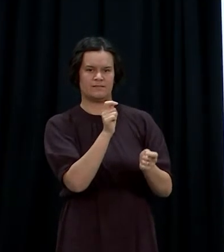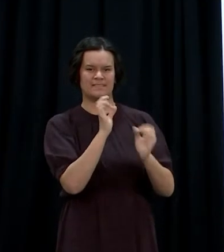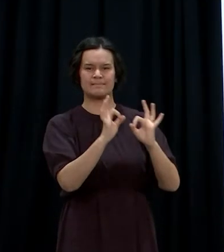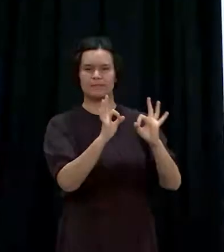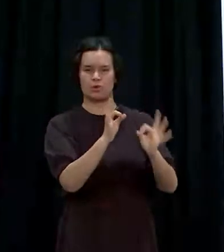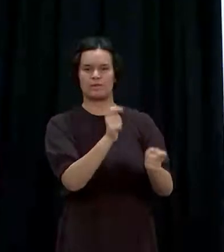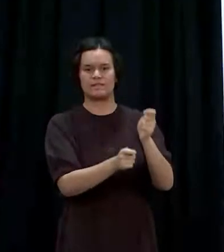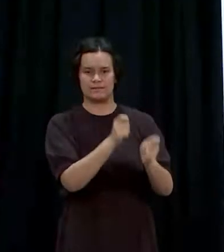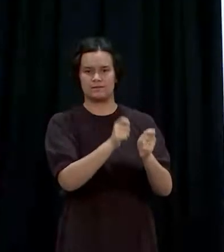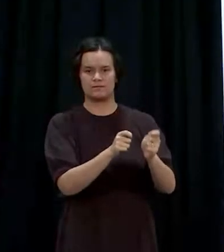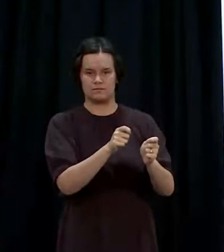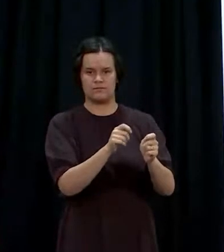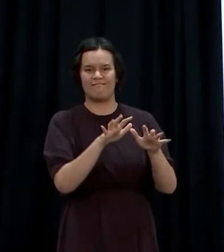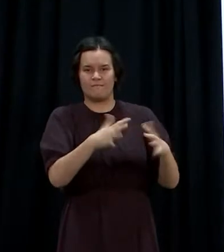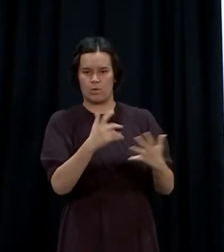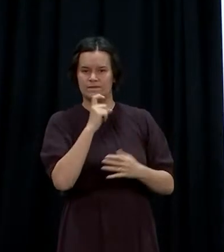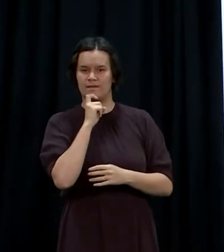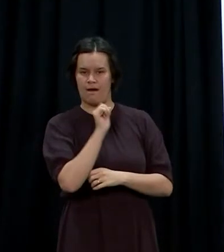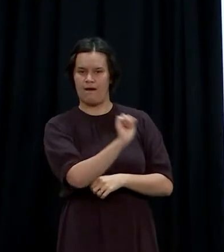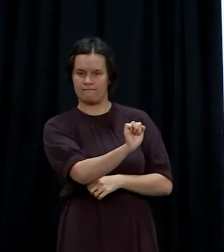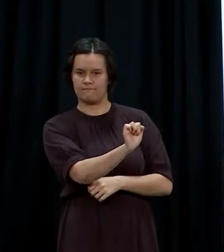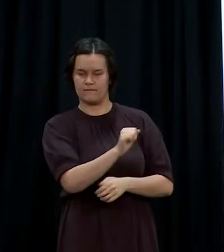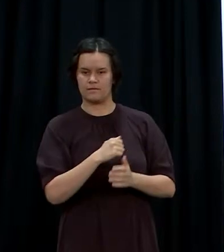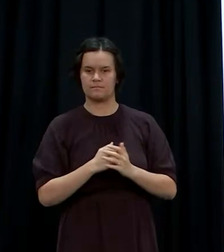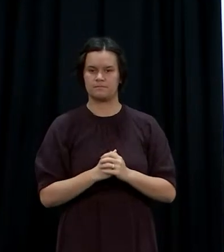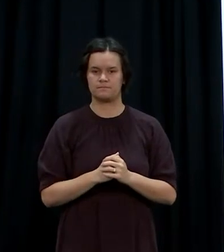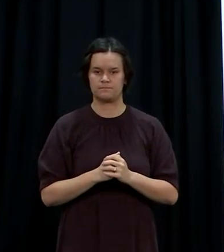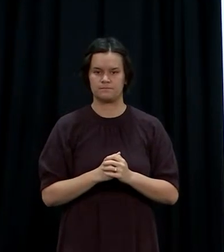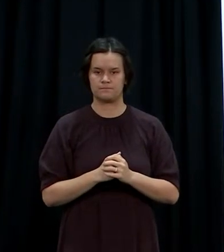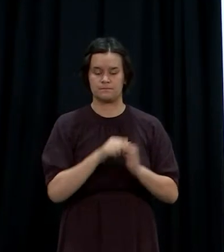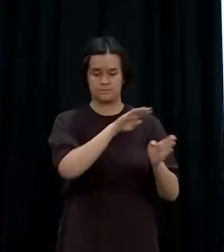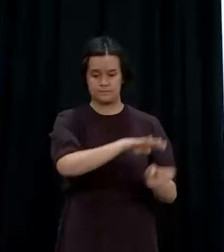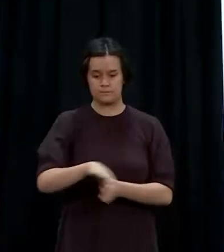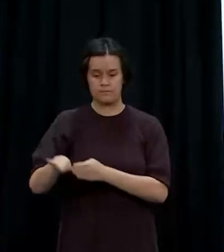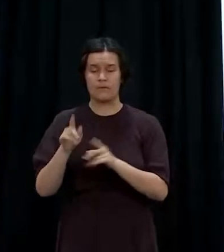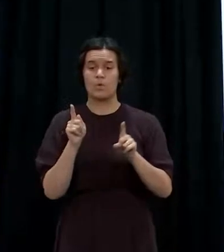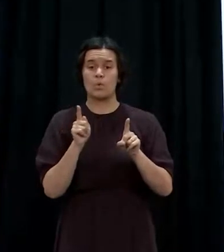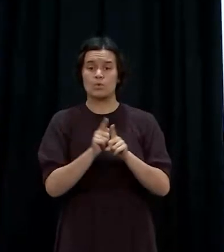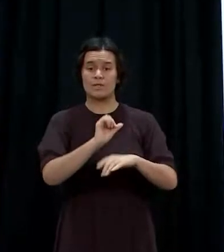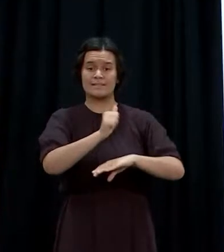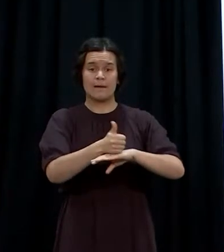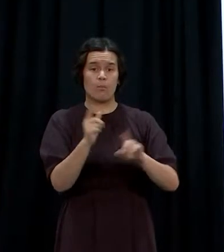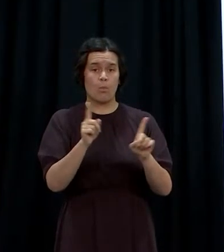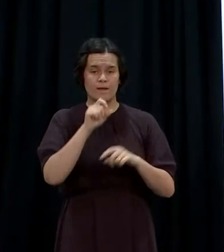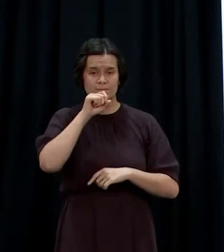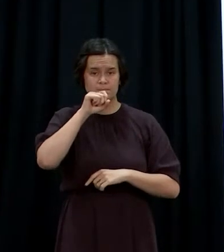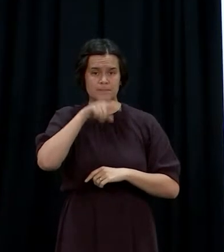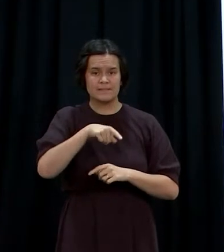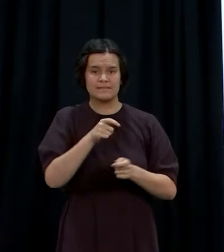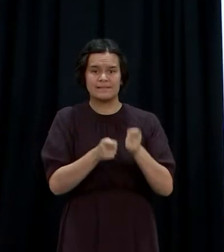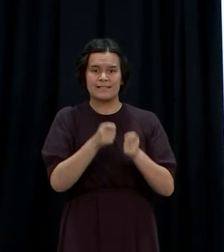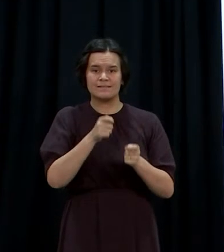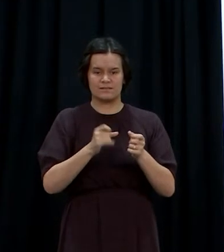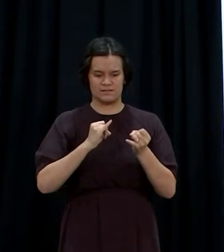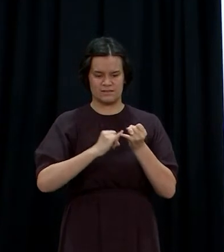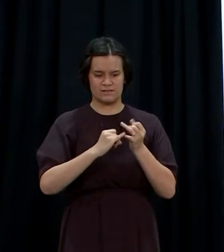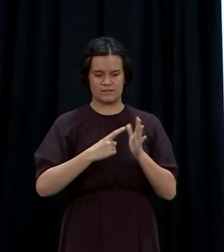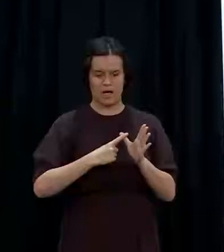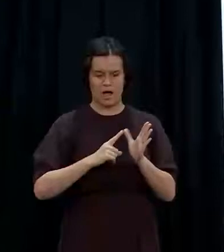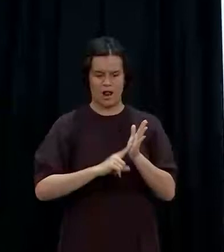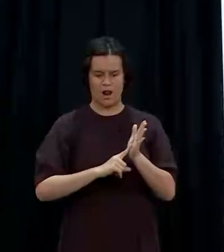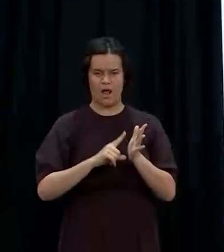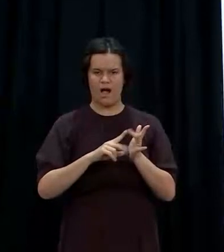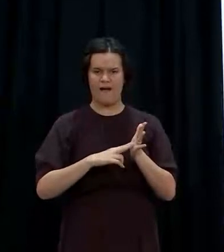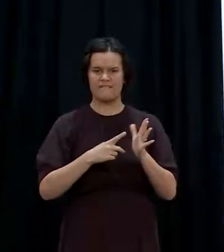Last month, we commenced the national rollout of saliva testing in our border workforce, and this morning we hit a milestone with our 1,000th